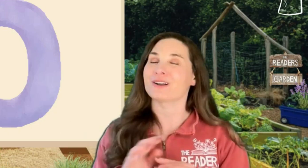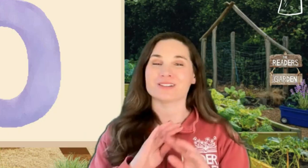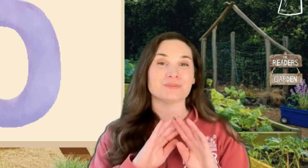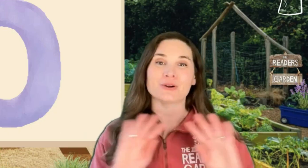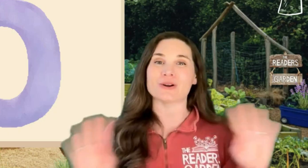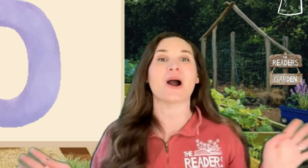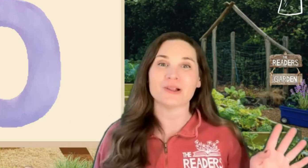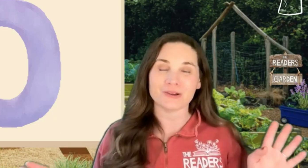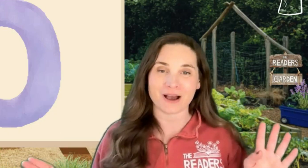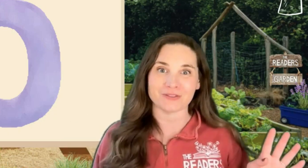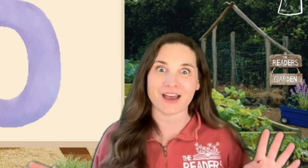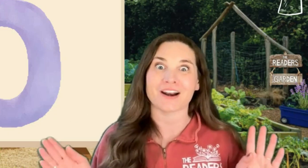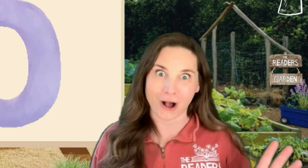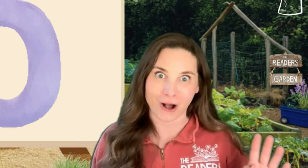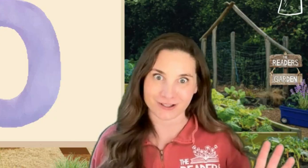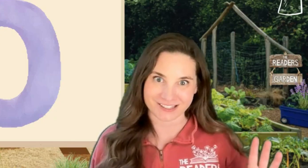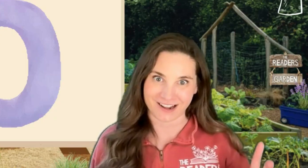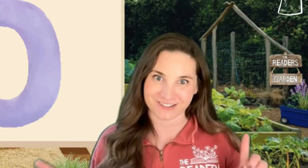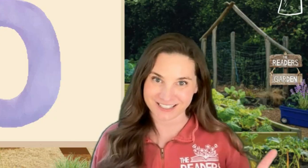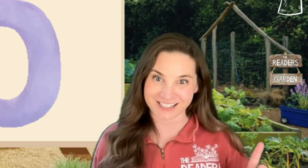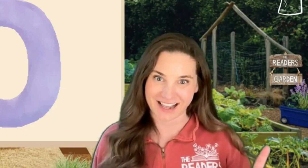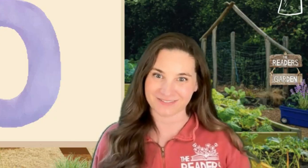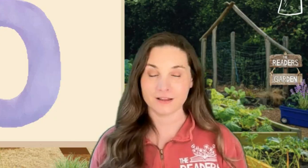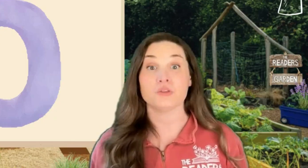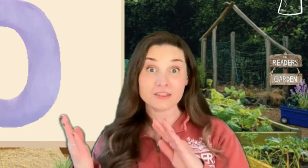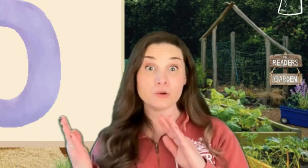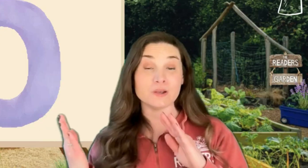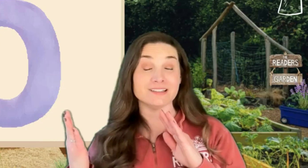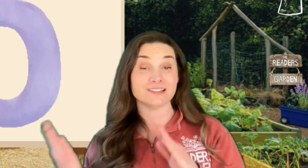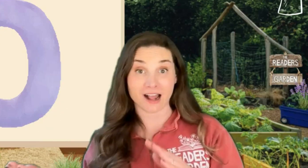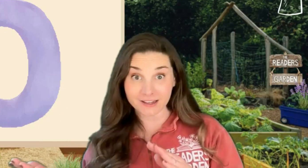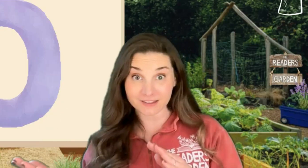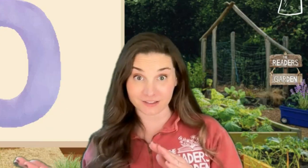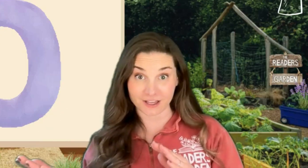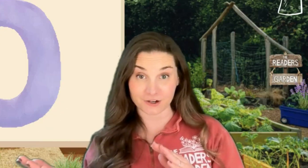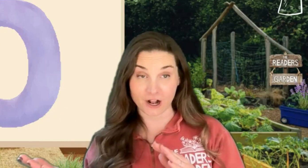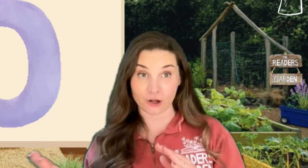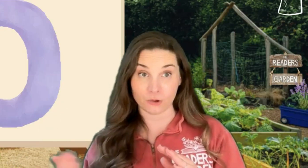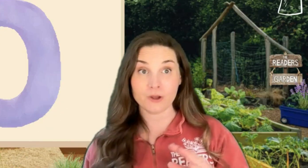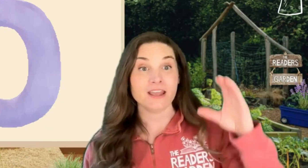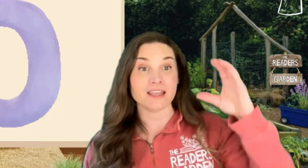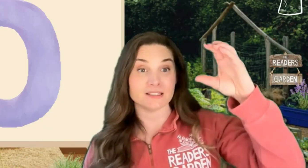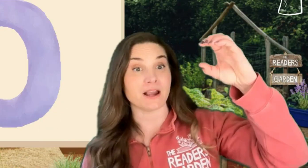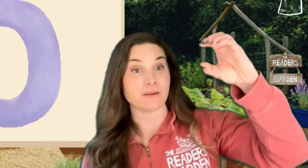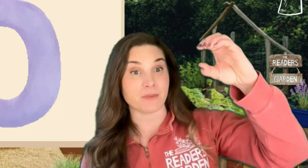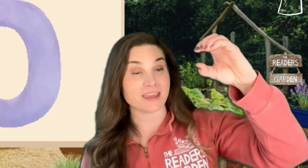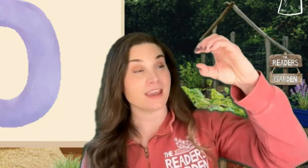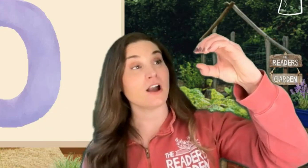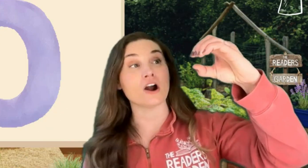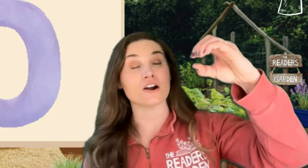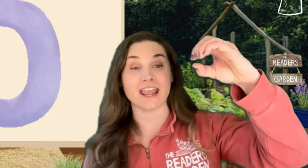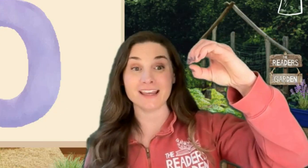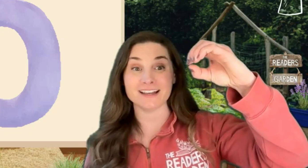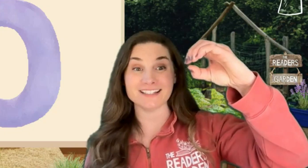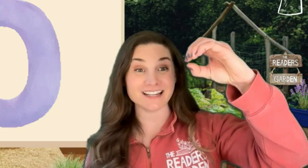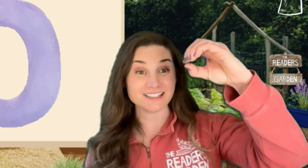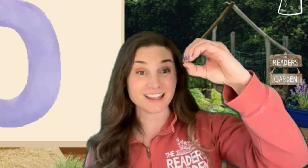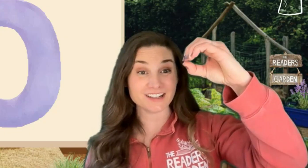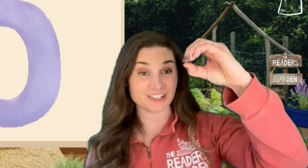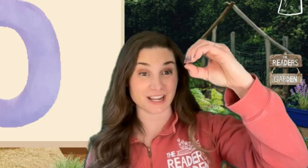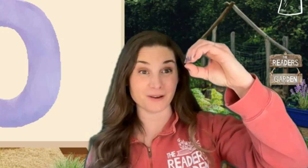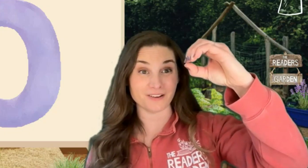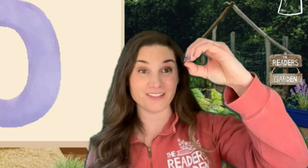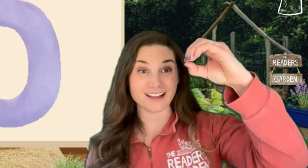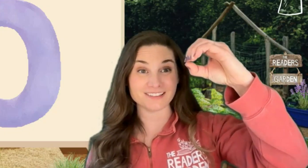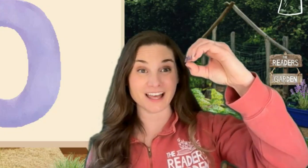And we're going to explore all about that ah sound today. The way that we sign the letter O is by making our hand into